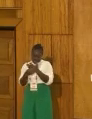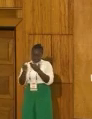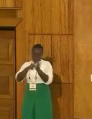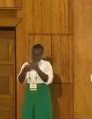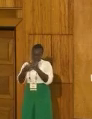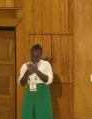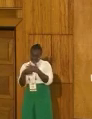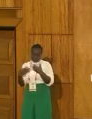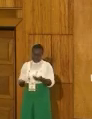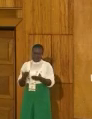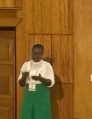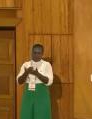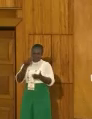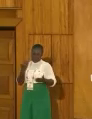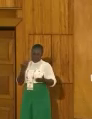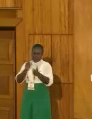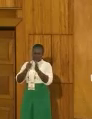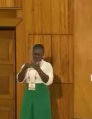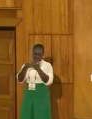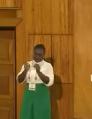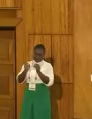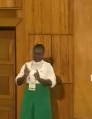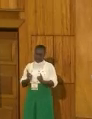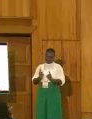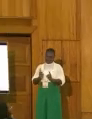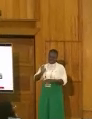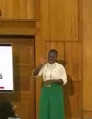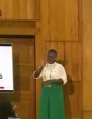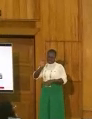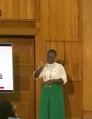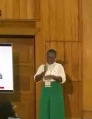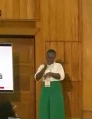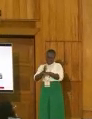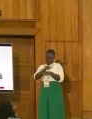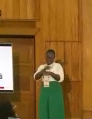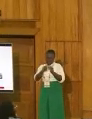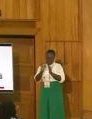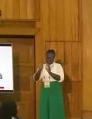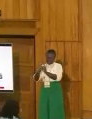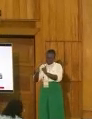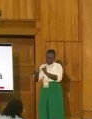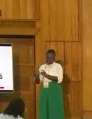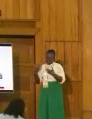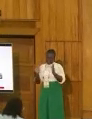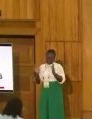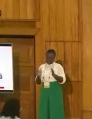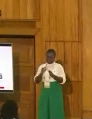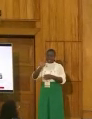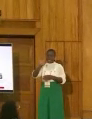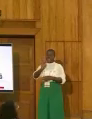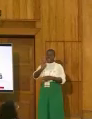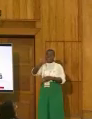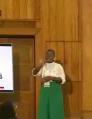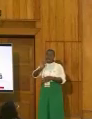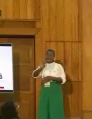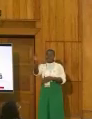viral suppression before the project was 97%, and after suppression was after implementation rather was 89%. And